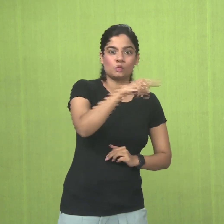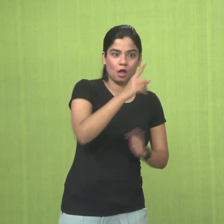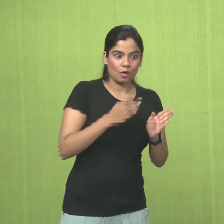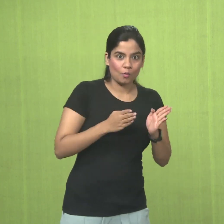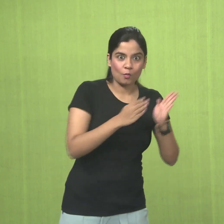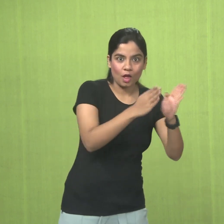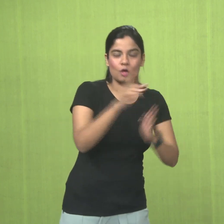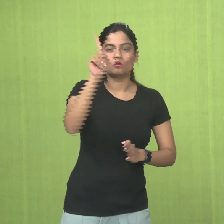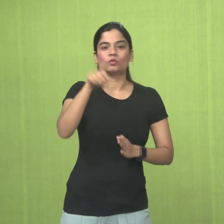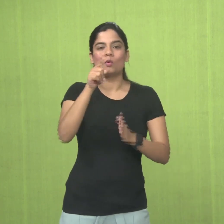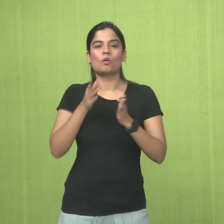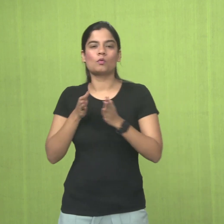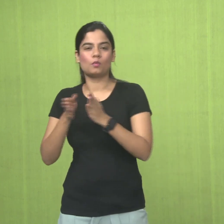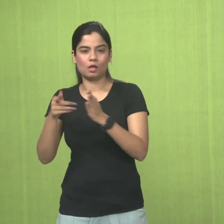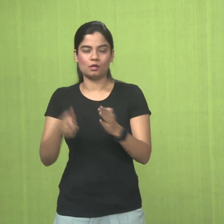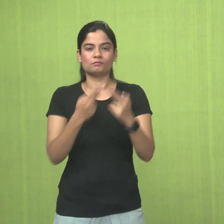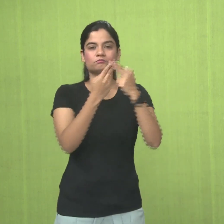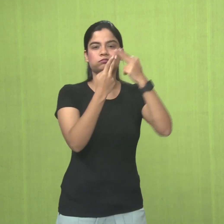The right and the wrongs of daily life.